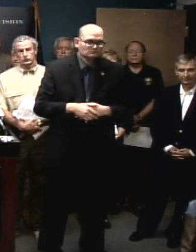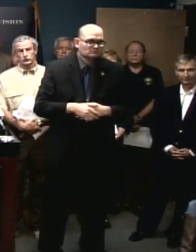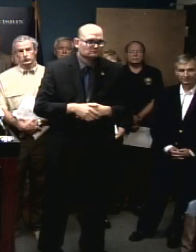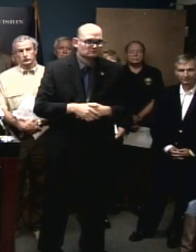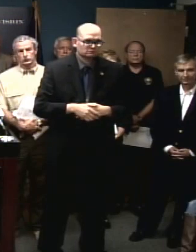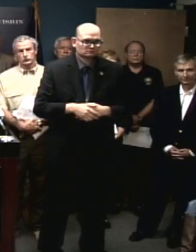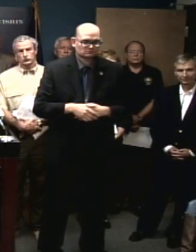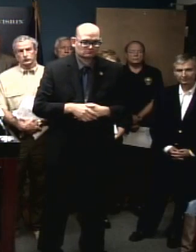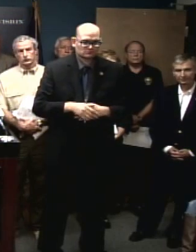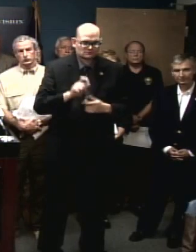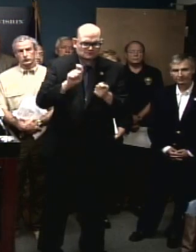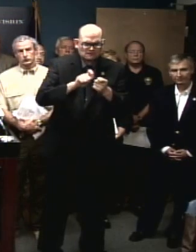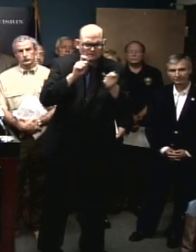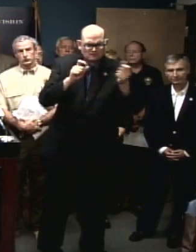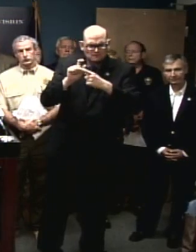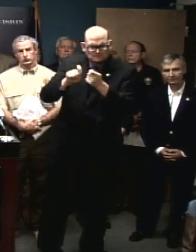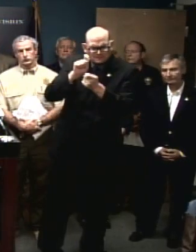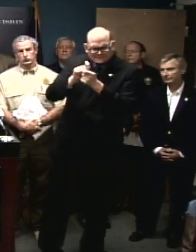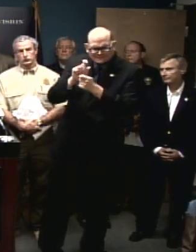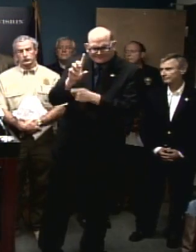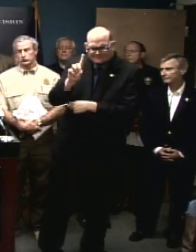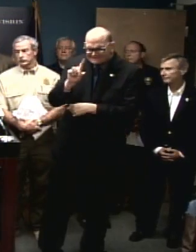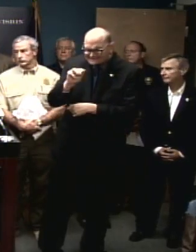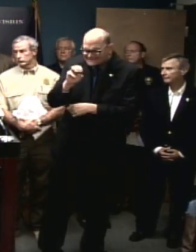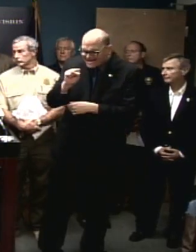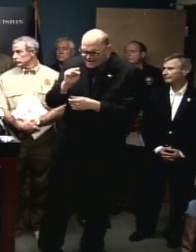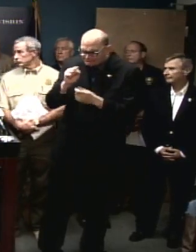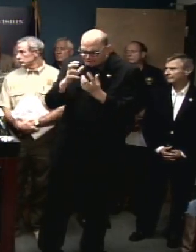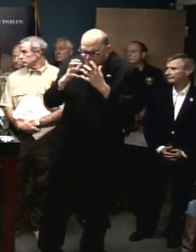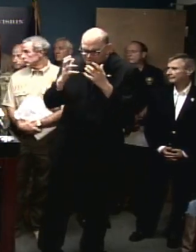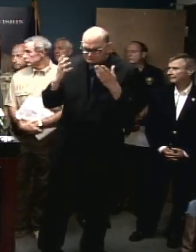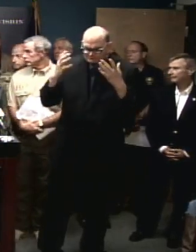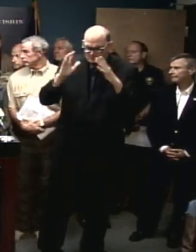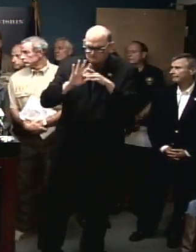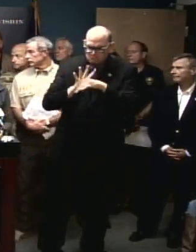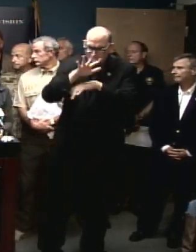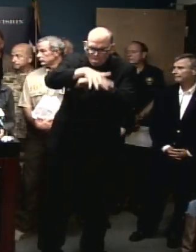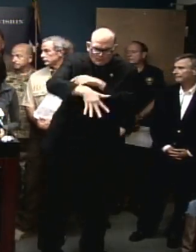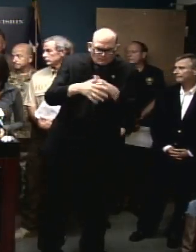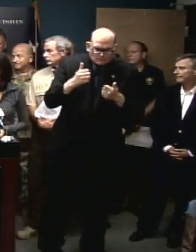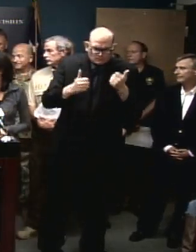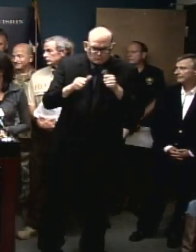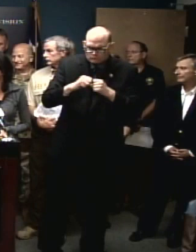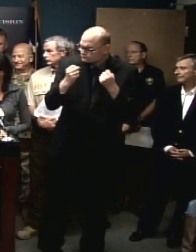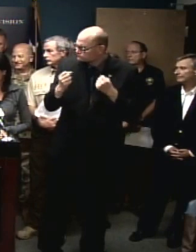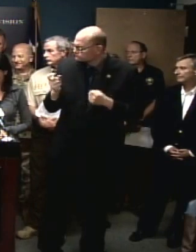Specifically, which dams were breached? Okay, sorry.